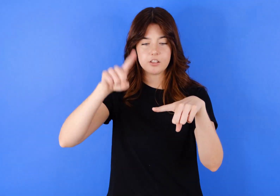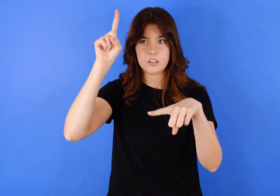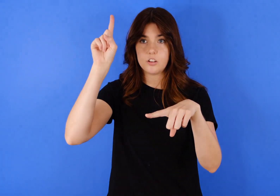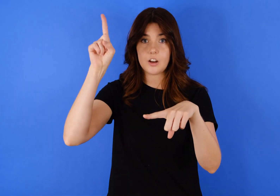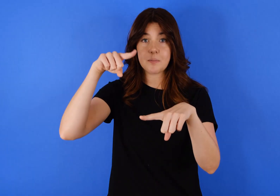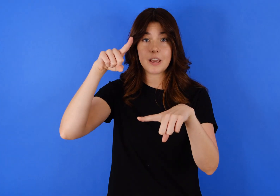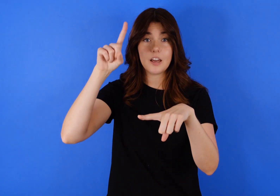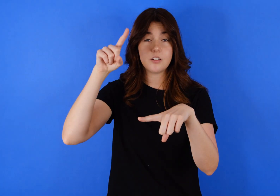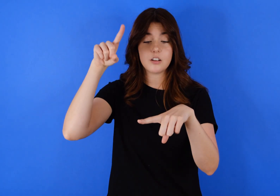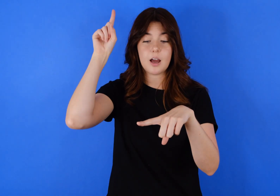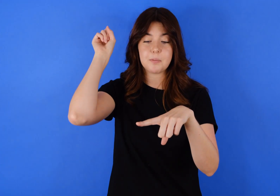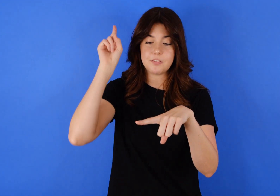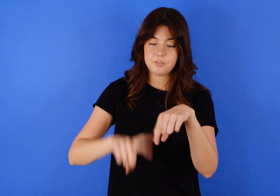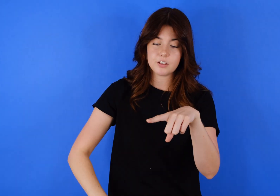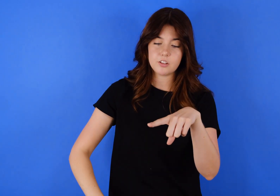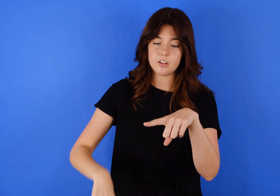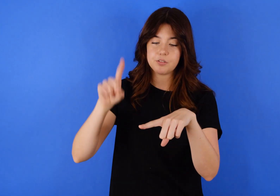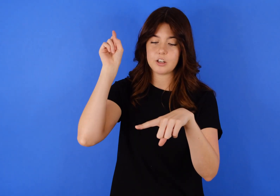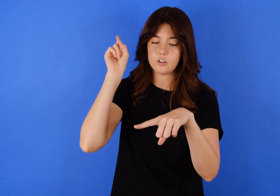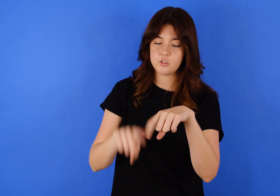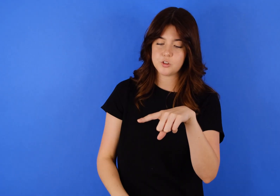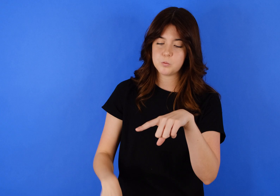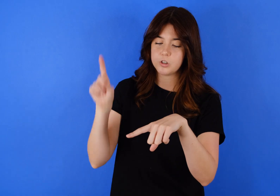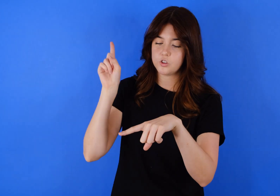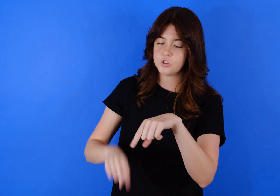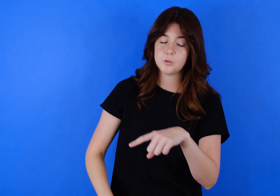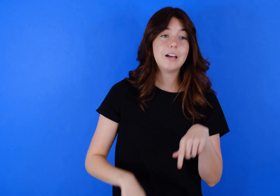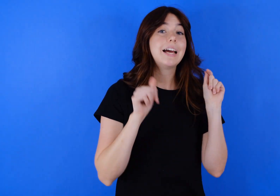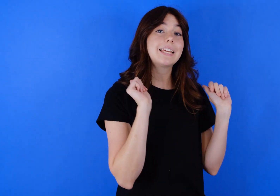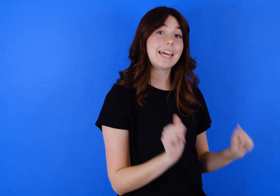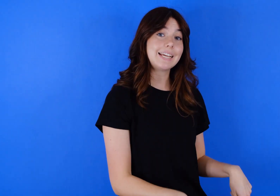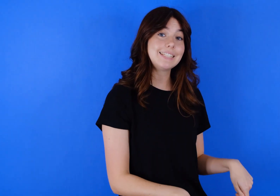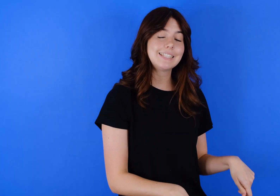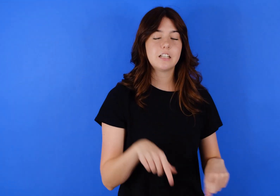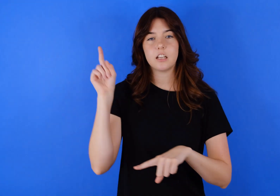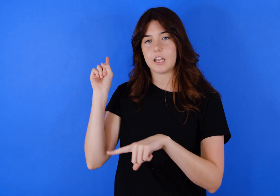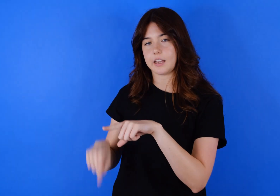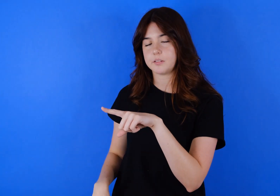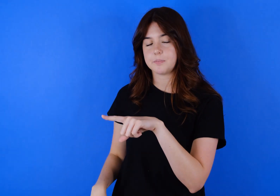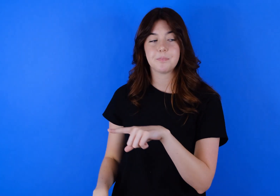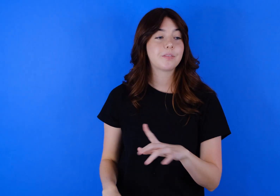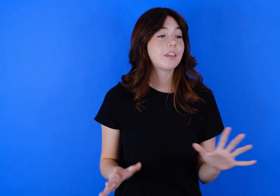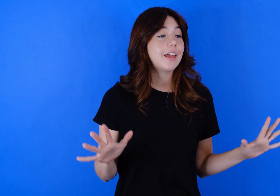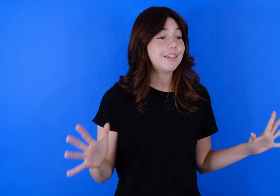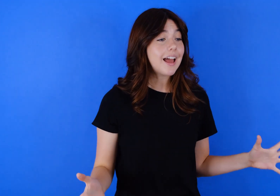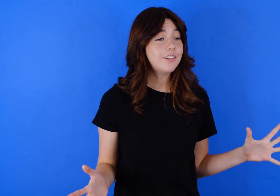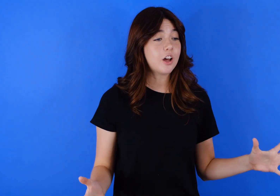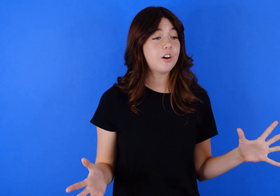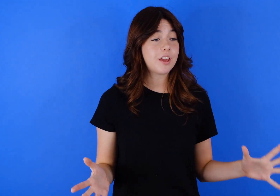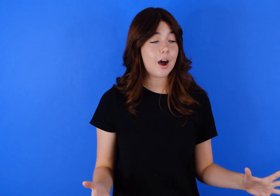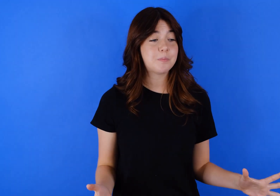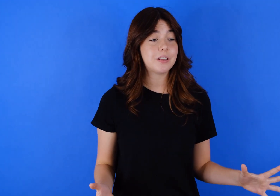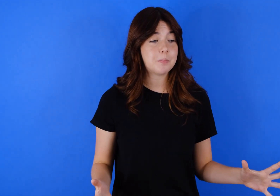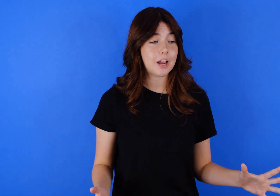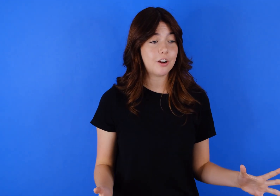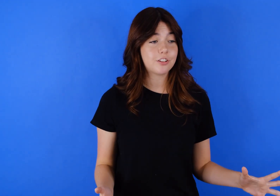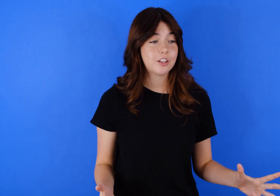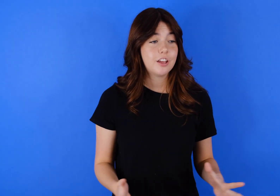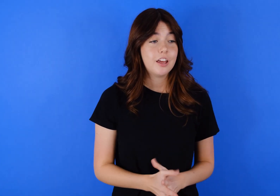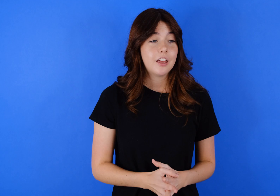just, your dominant hand is on top and it flicks the other finger. Can, can't. And that is all the opposite pairs. There